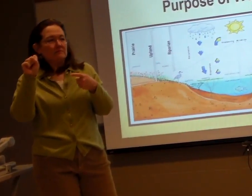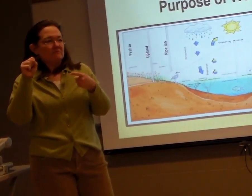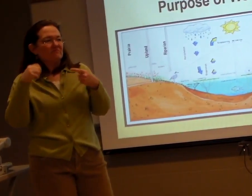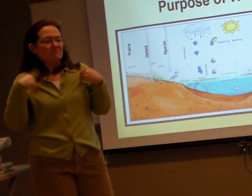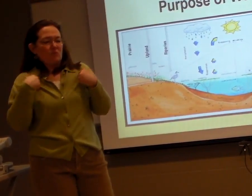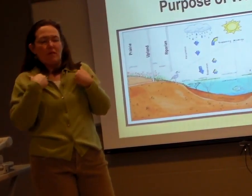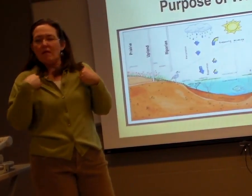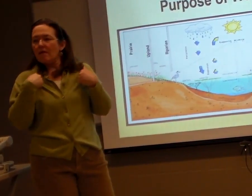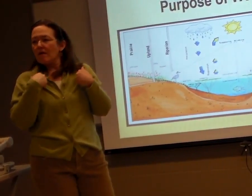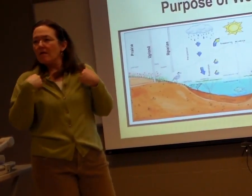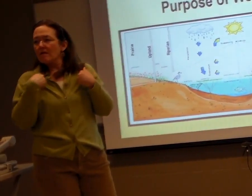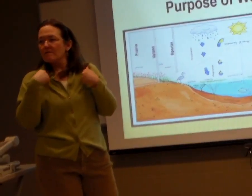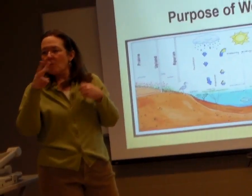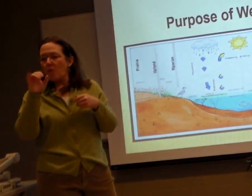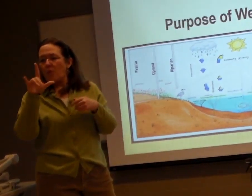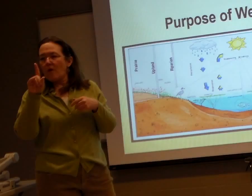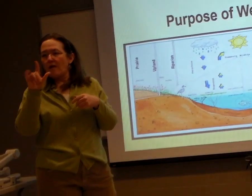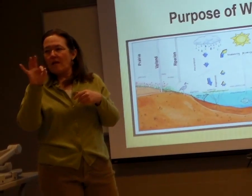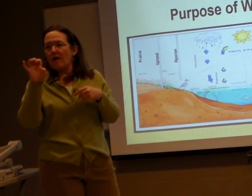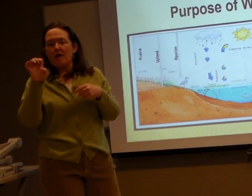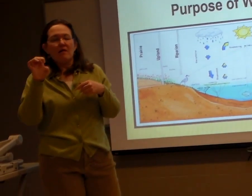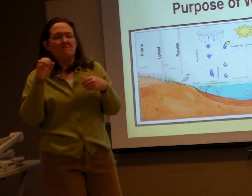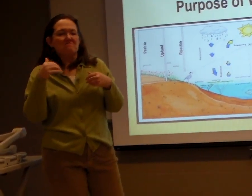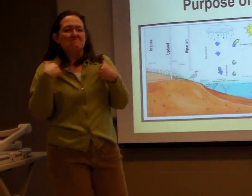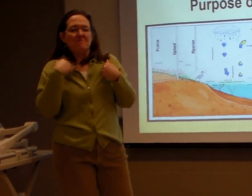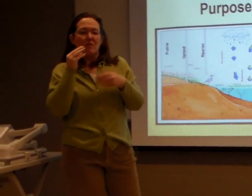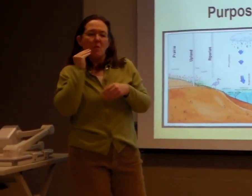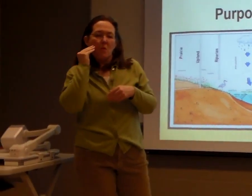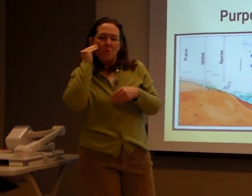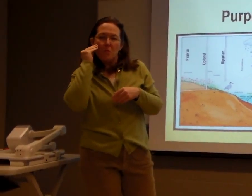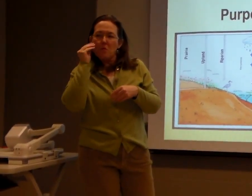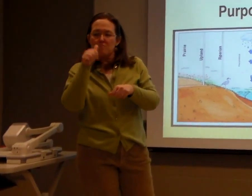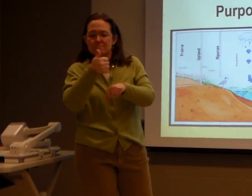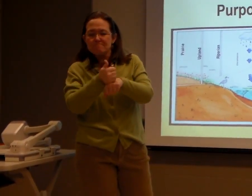They're a very rich habitat for animals and plant life.